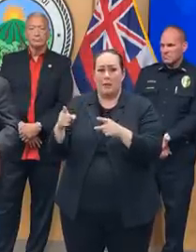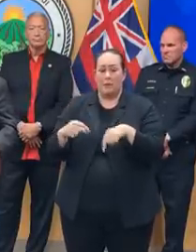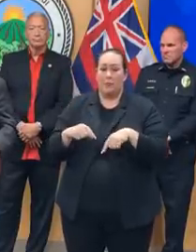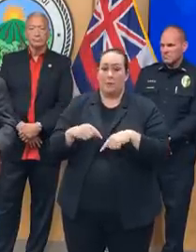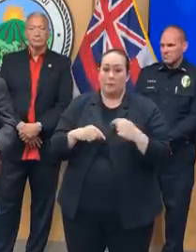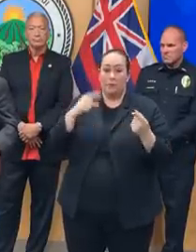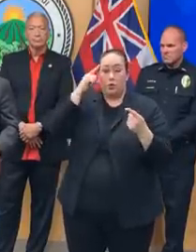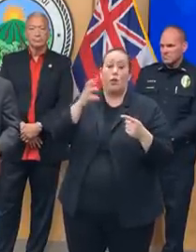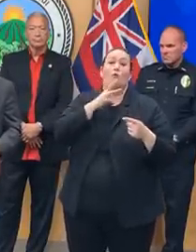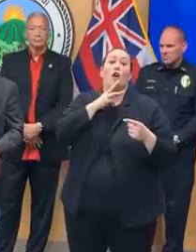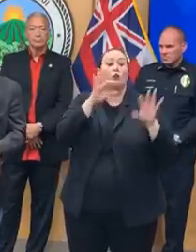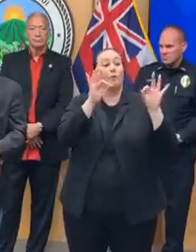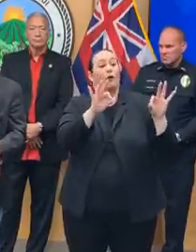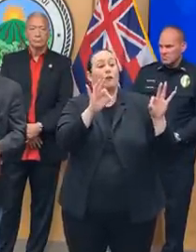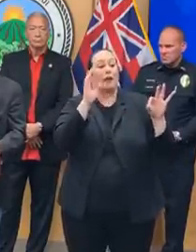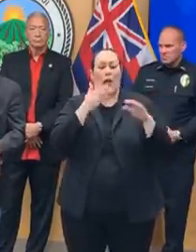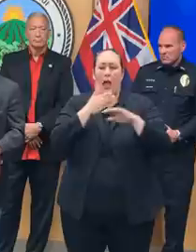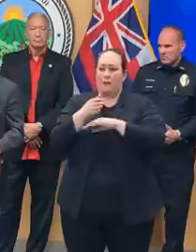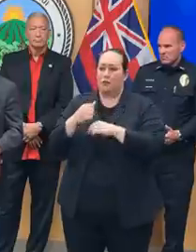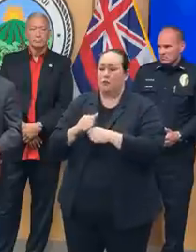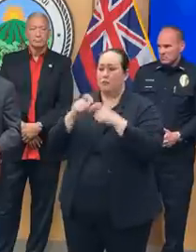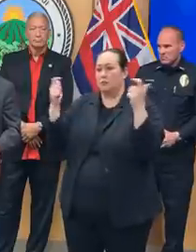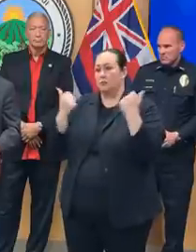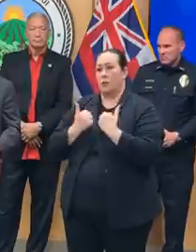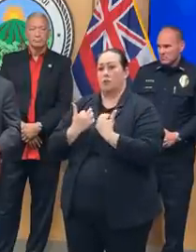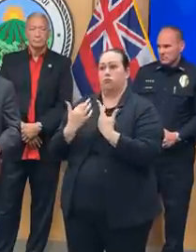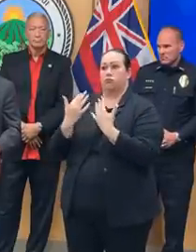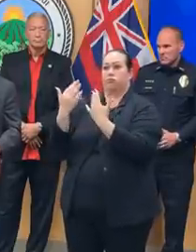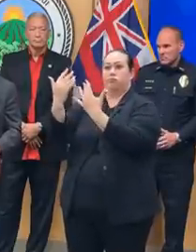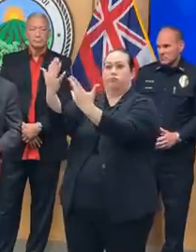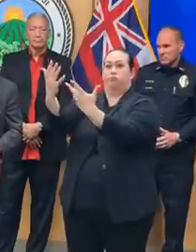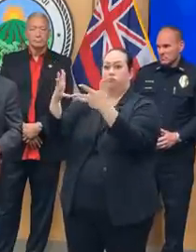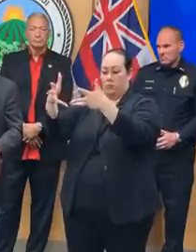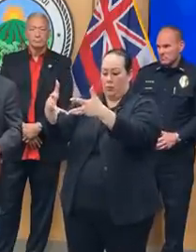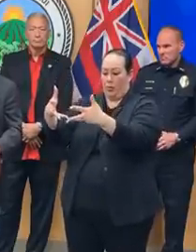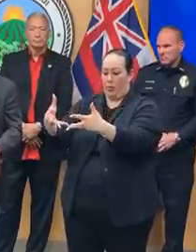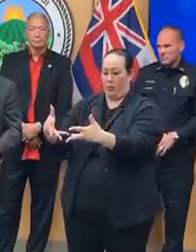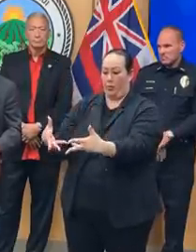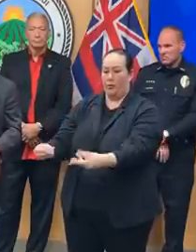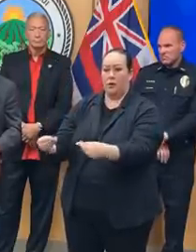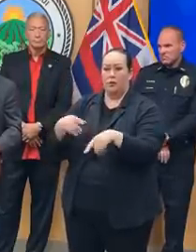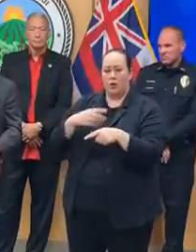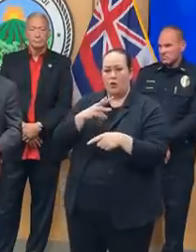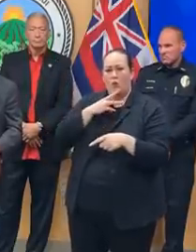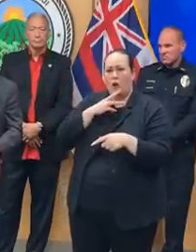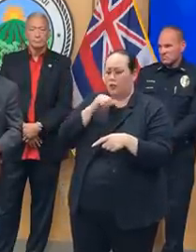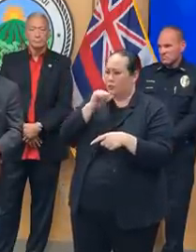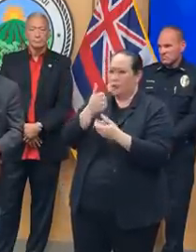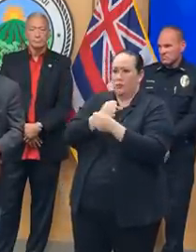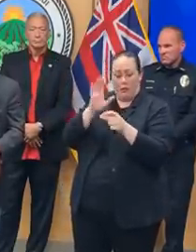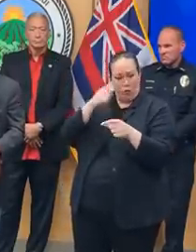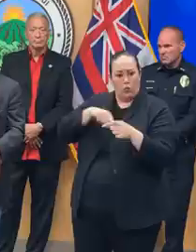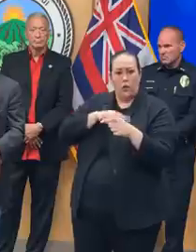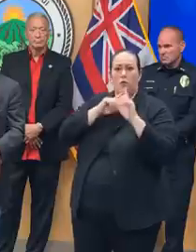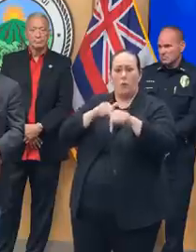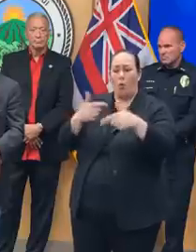the largest fire in the history of any municipality? No. We report that. We start